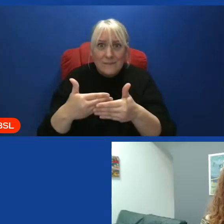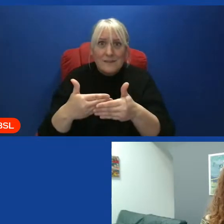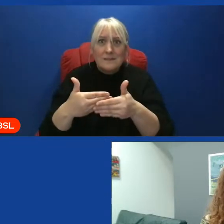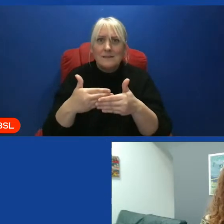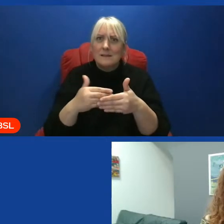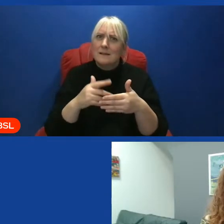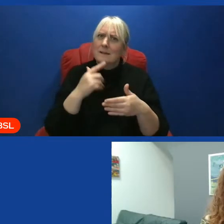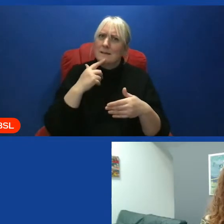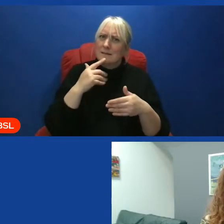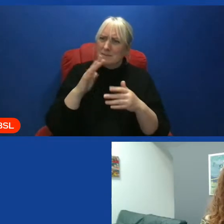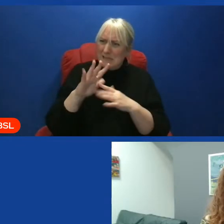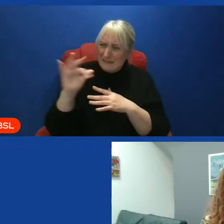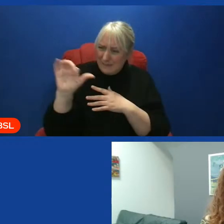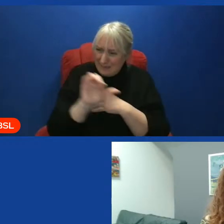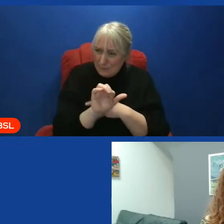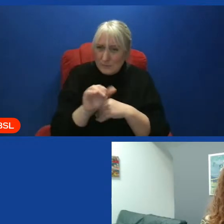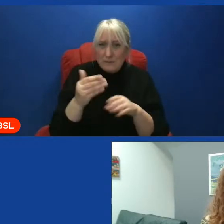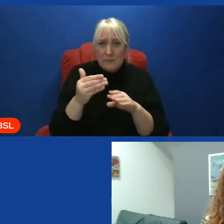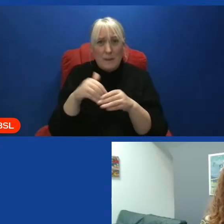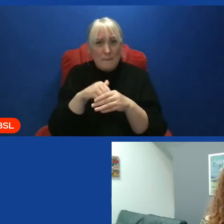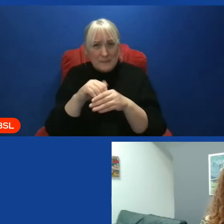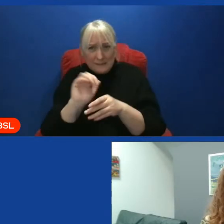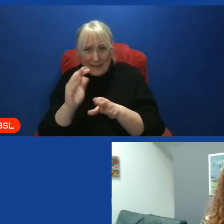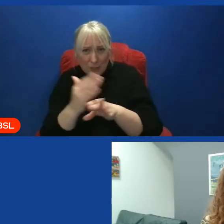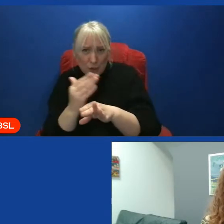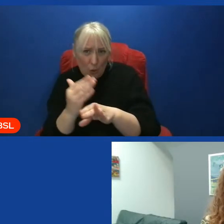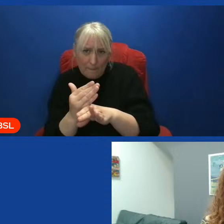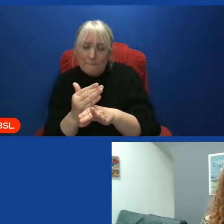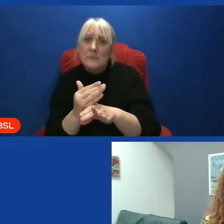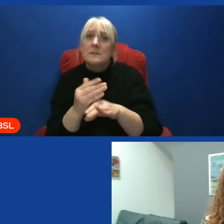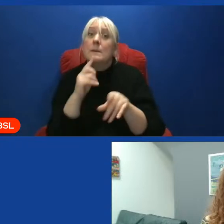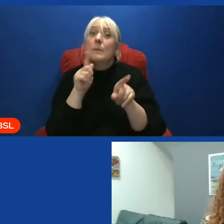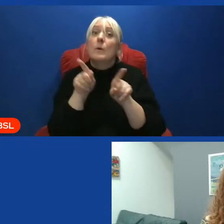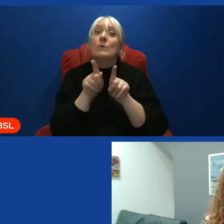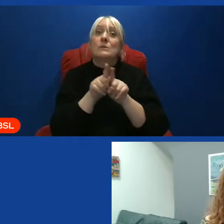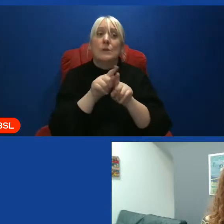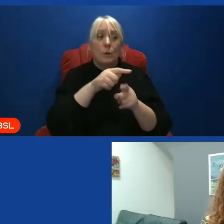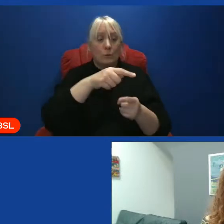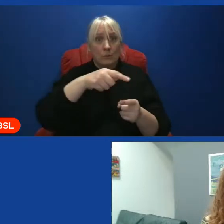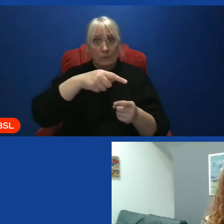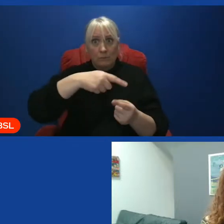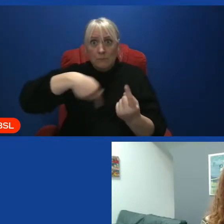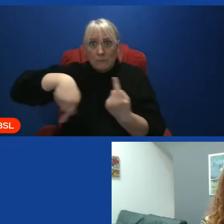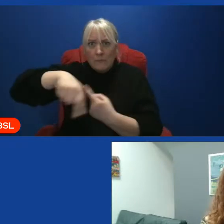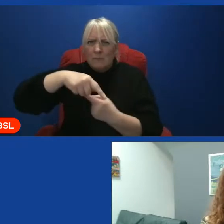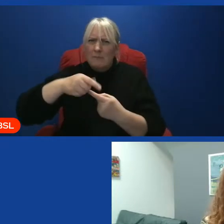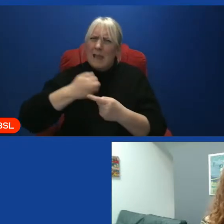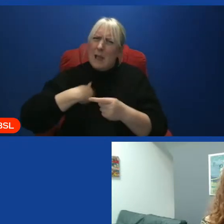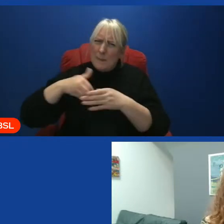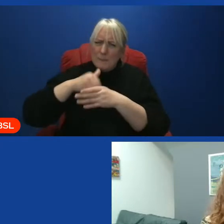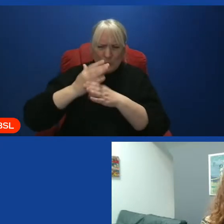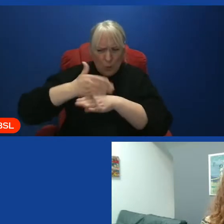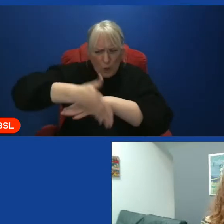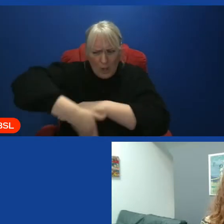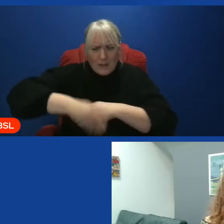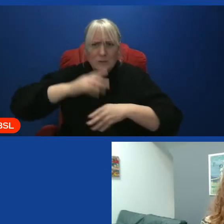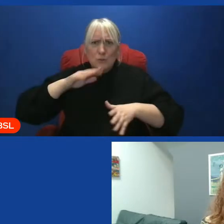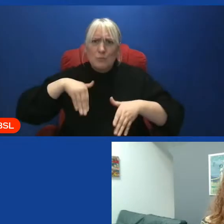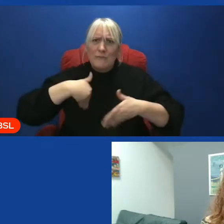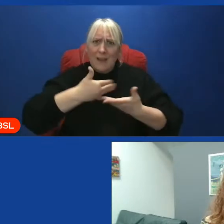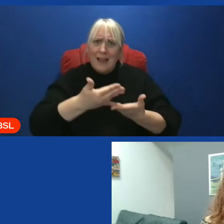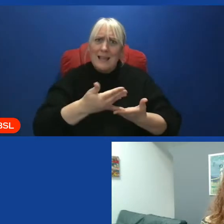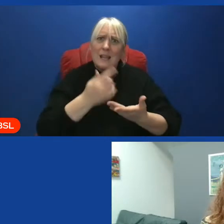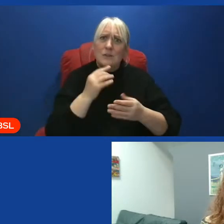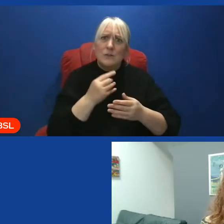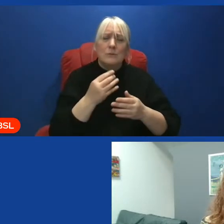tens of thousands of PCS members, but absolutely the services that our members cherish so much and work so hard to provide to some of the most vulnerable